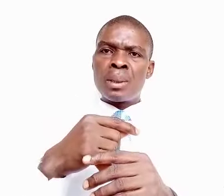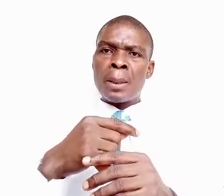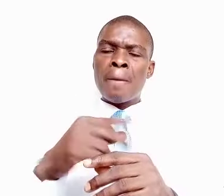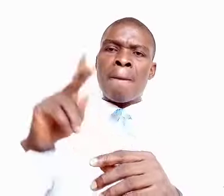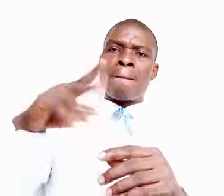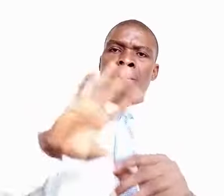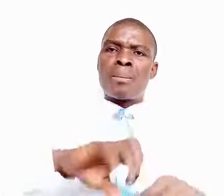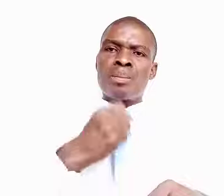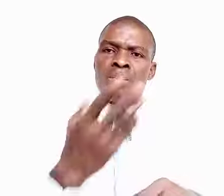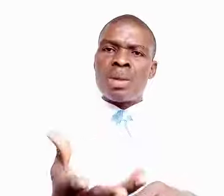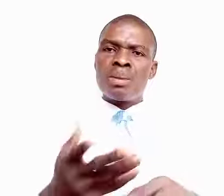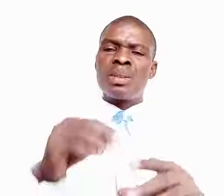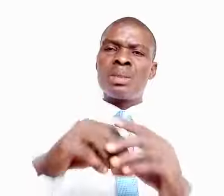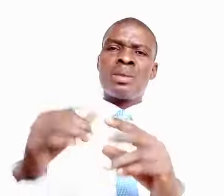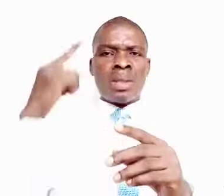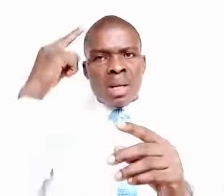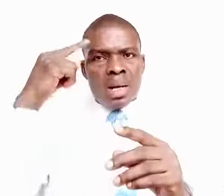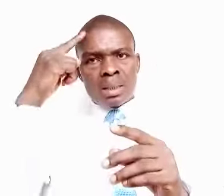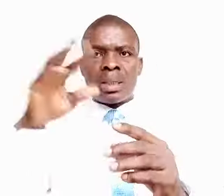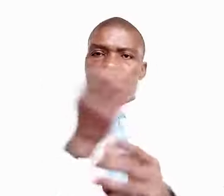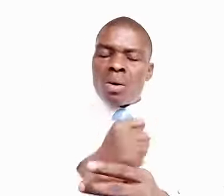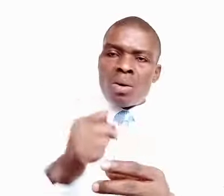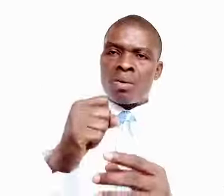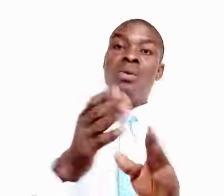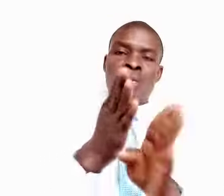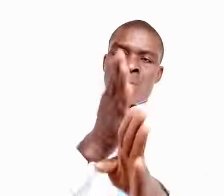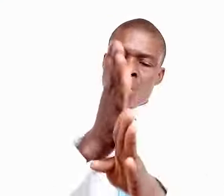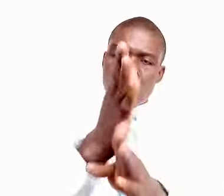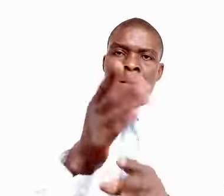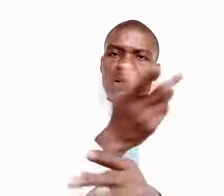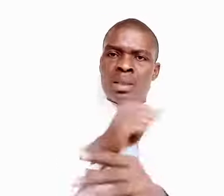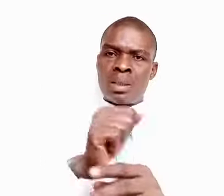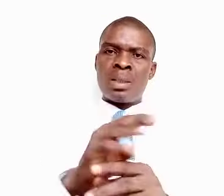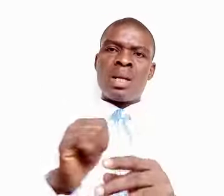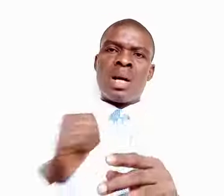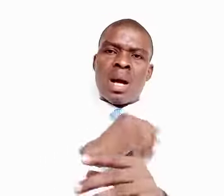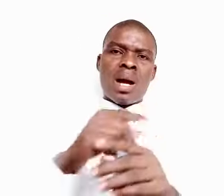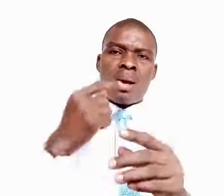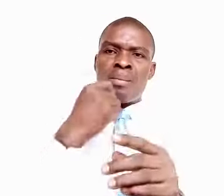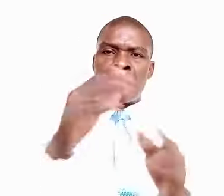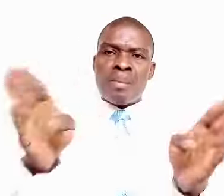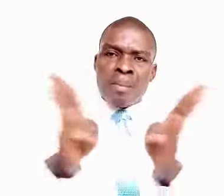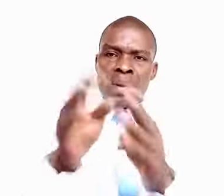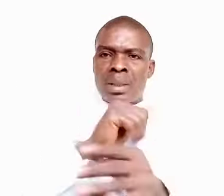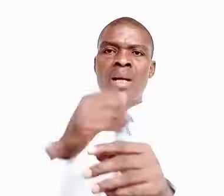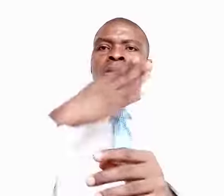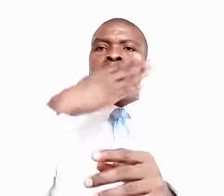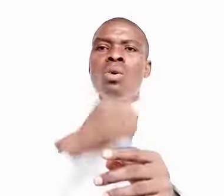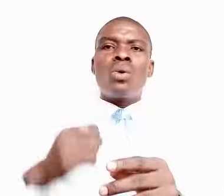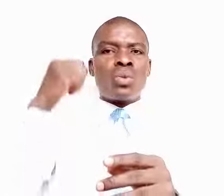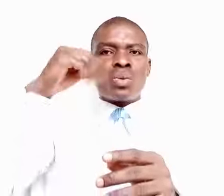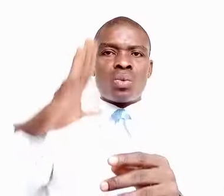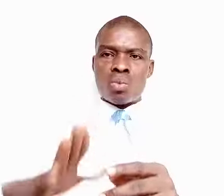Poetry expresses ideas or feelings in lines. I met an old woman, line 1. Talking to herself, line